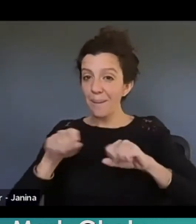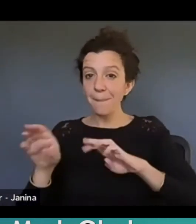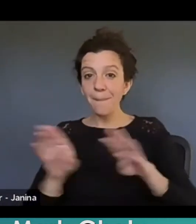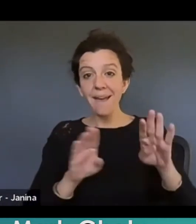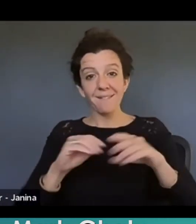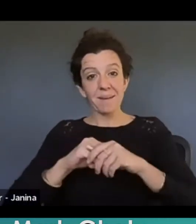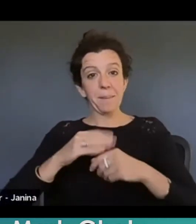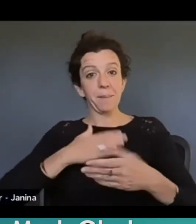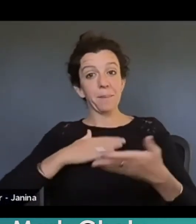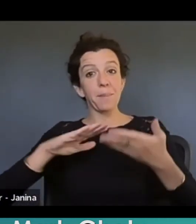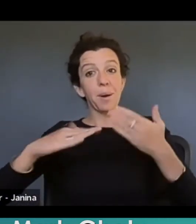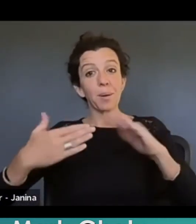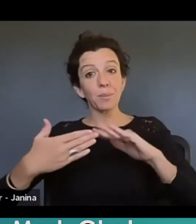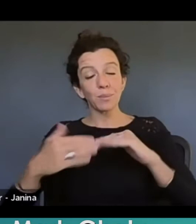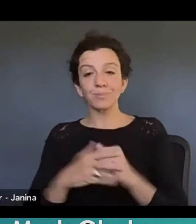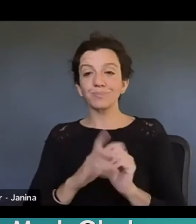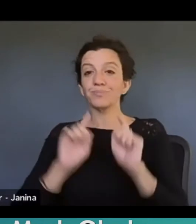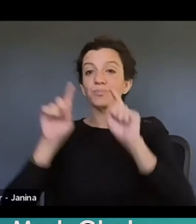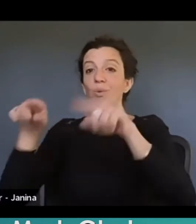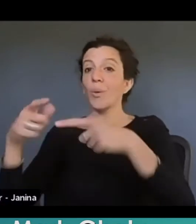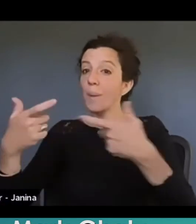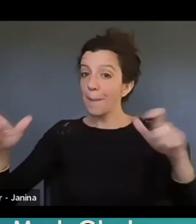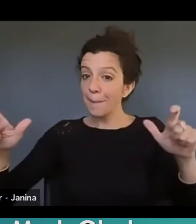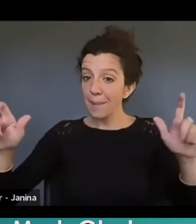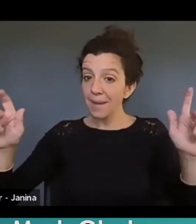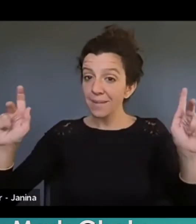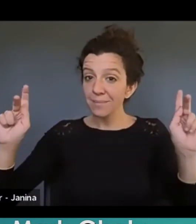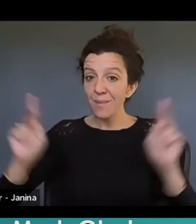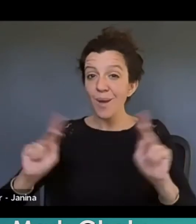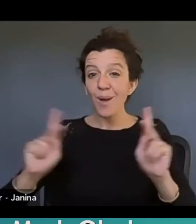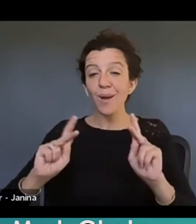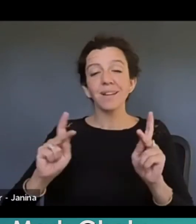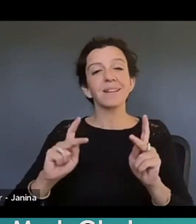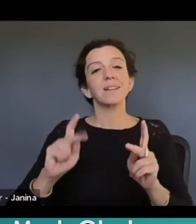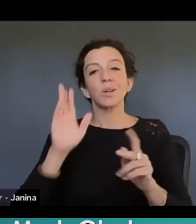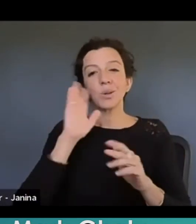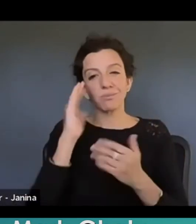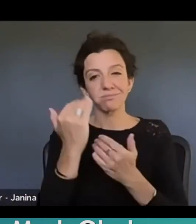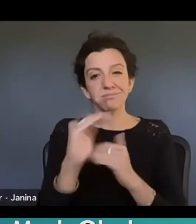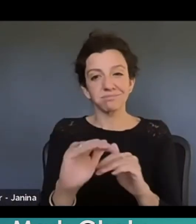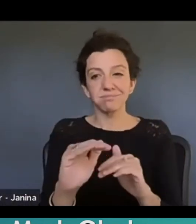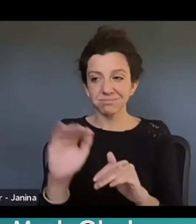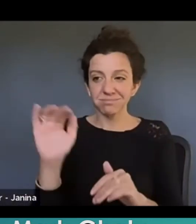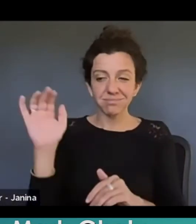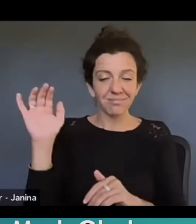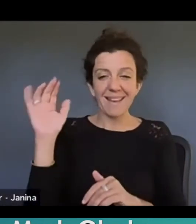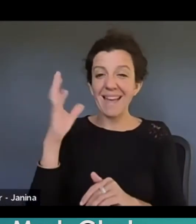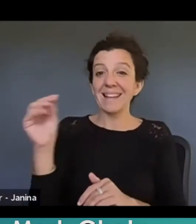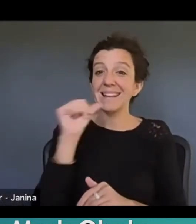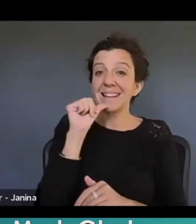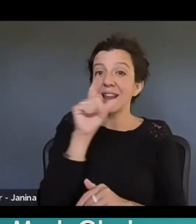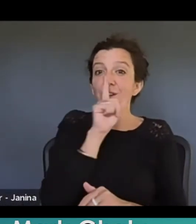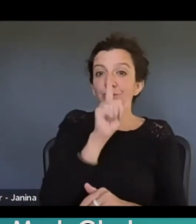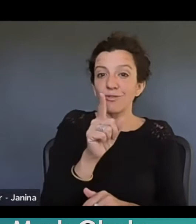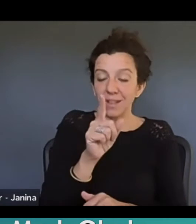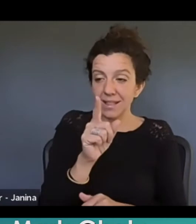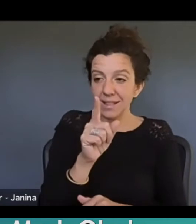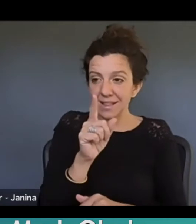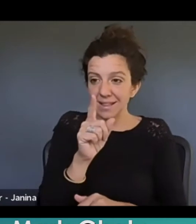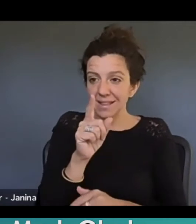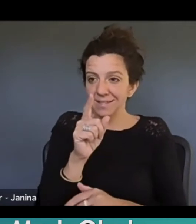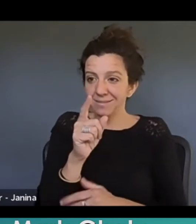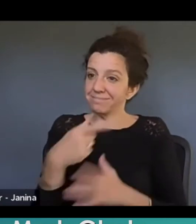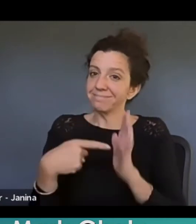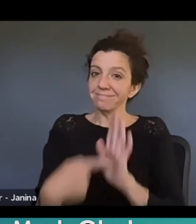large gathering certainly minimizes or really doesn't follow that sector of personal responsibility rule